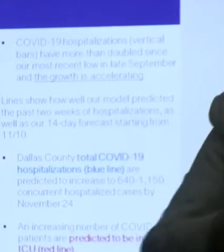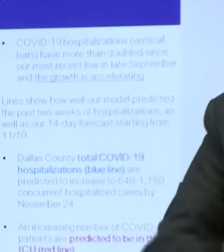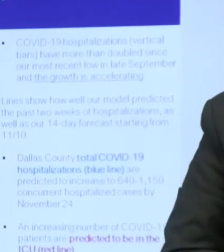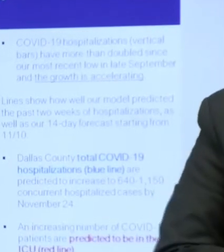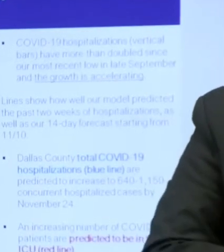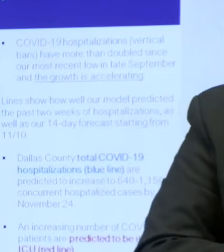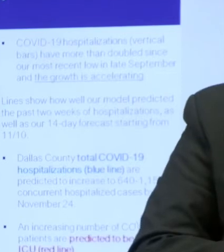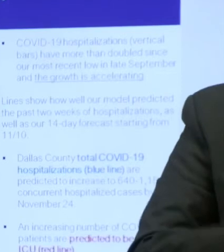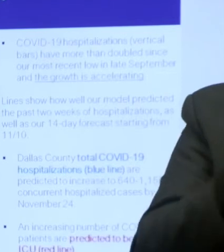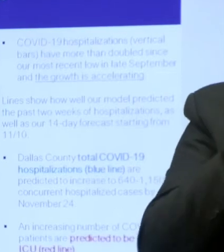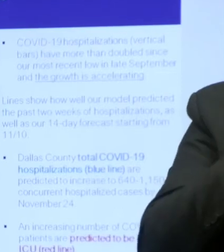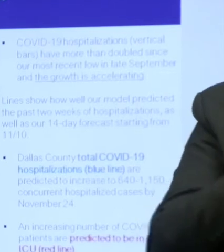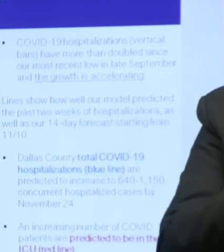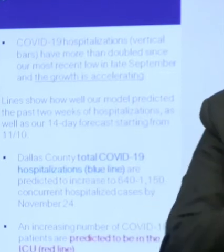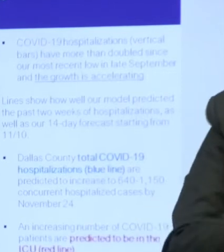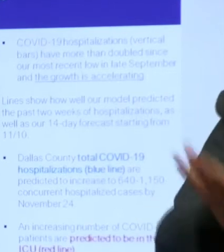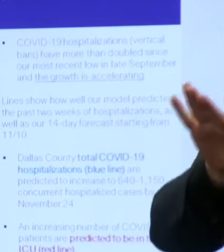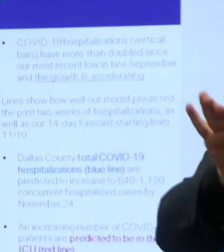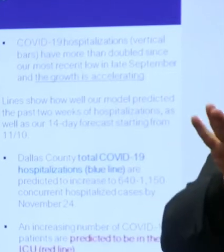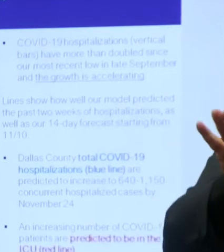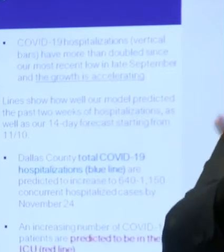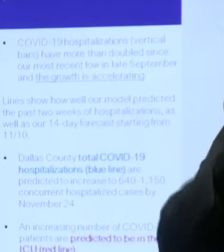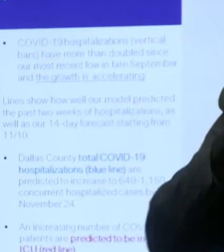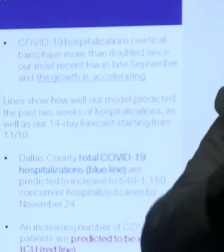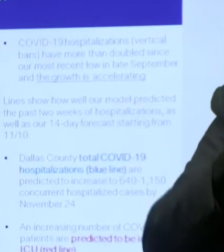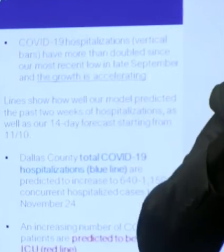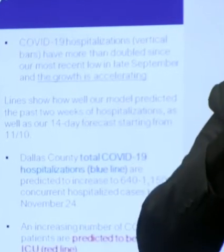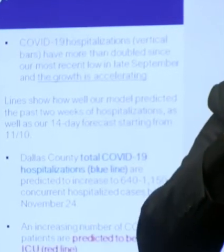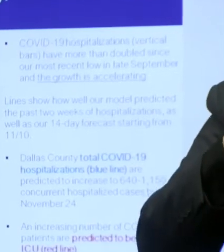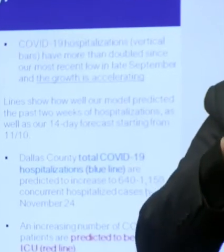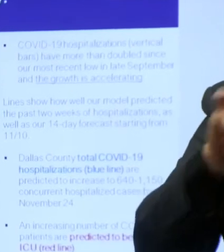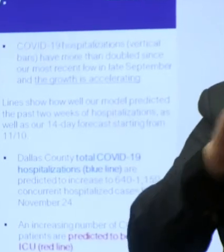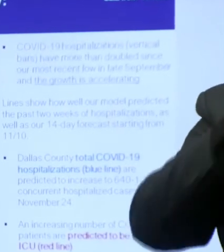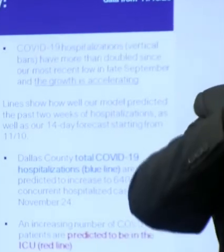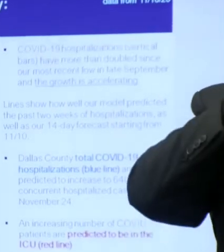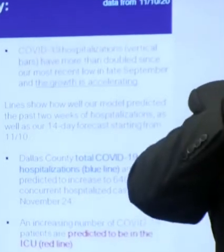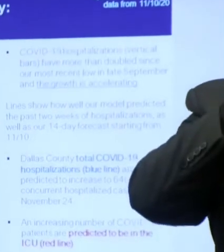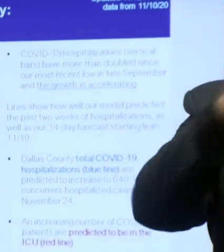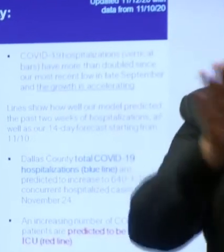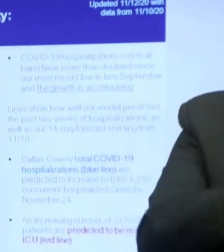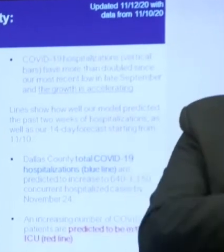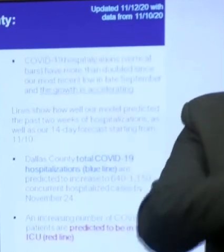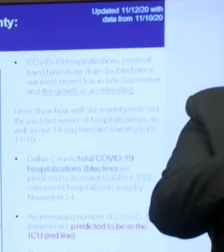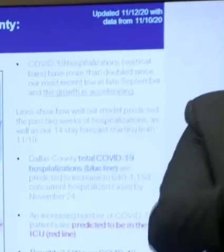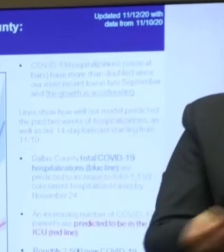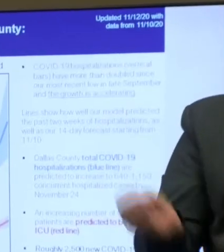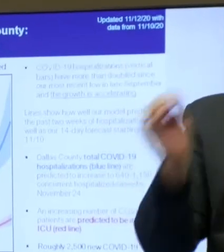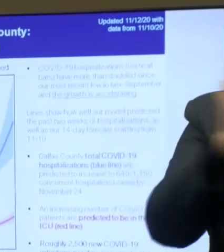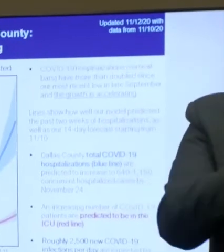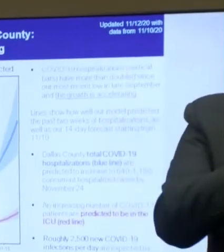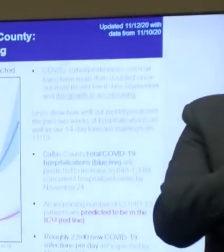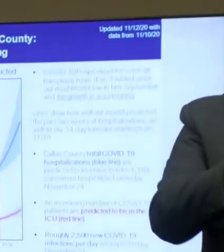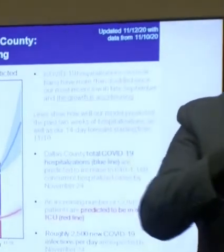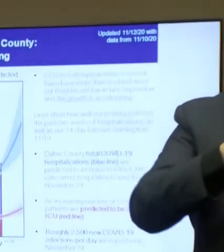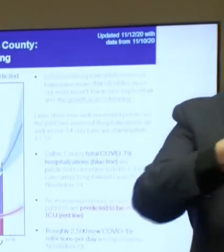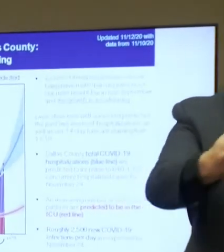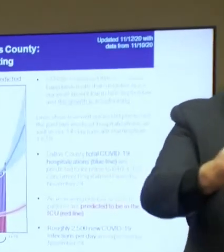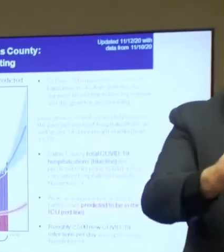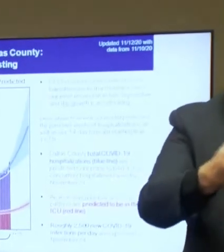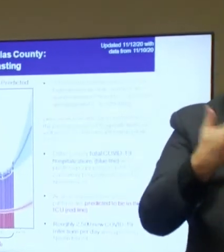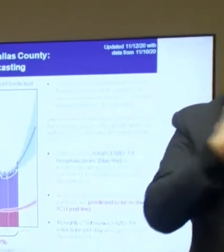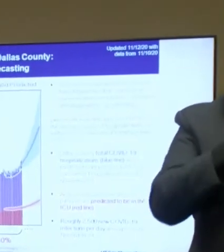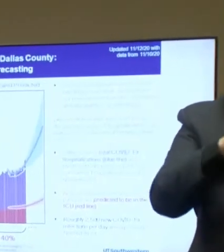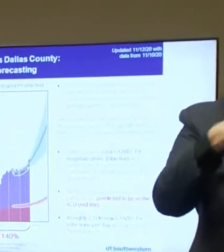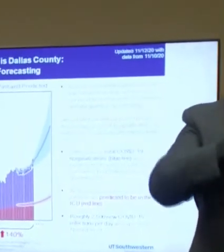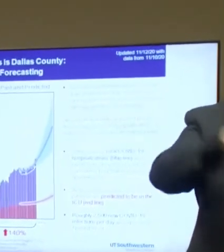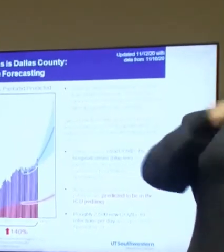is where they predict that we'll be going if we don't radically change our behavior and stop all the things